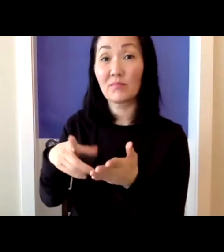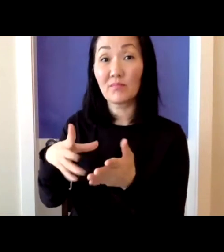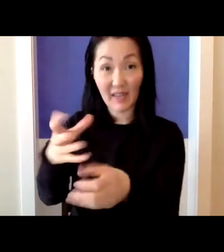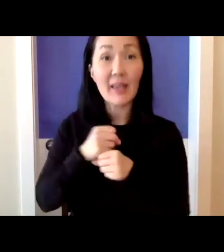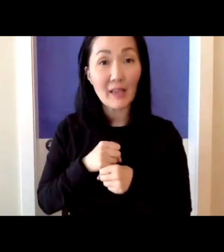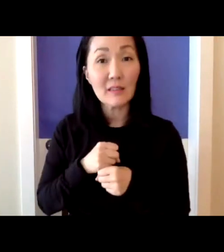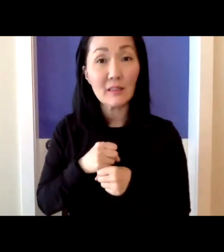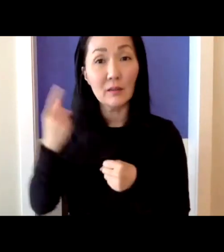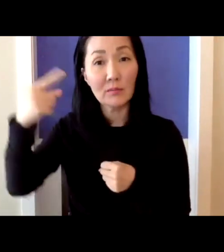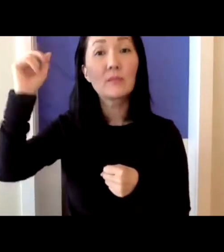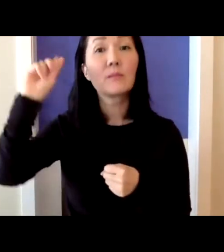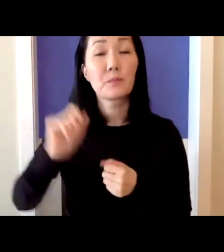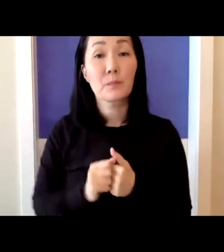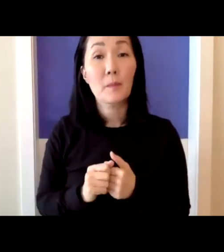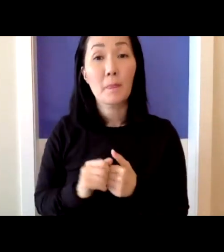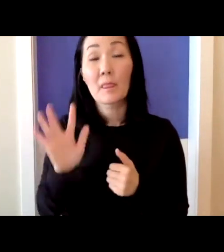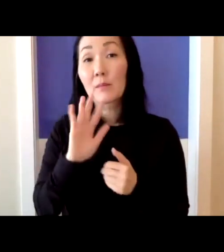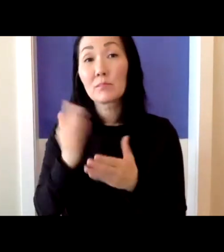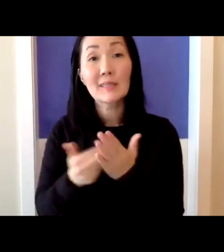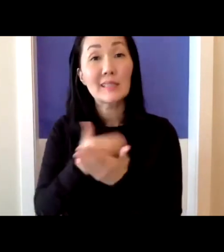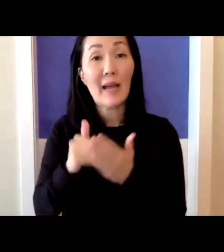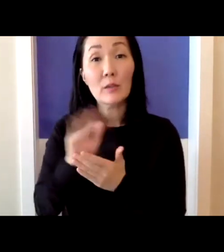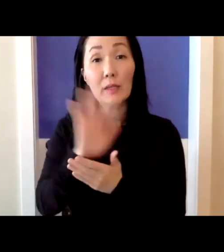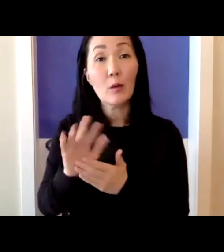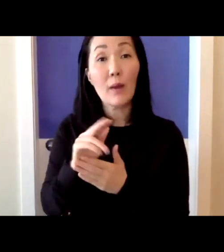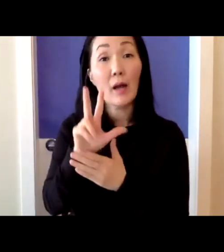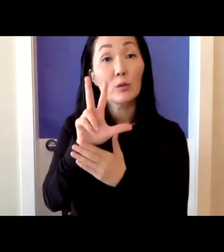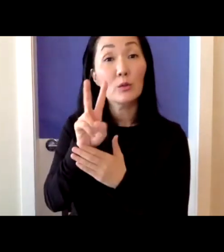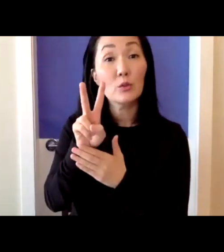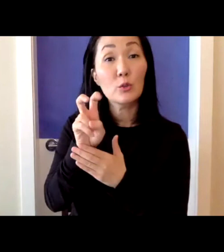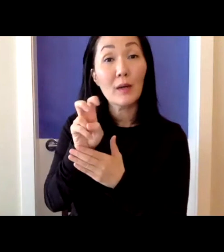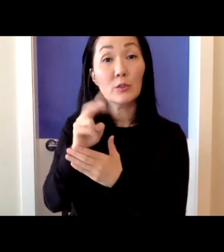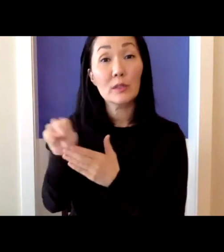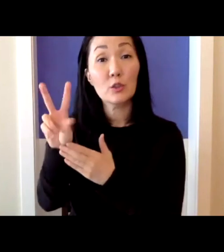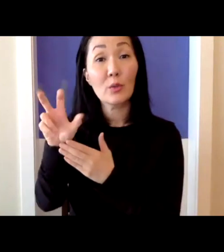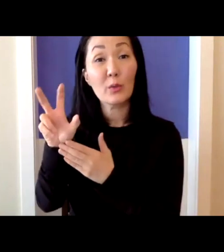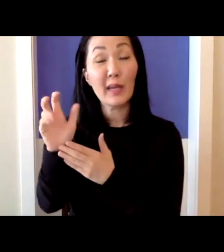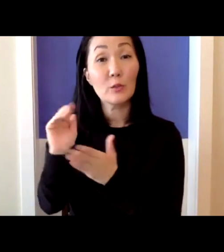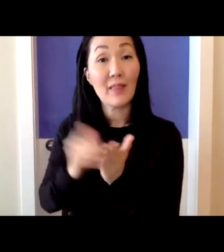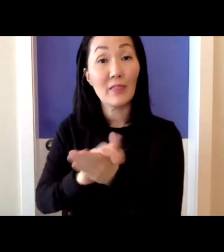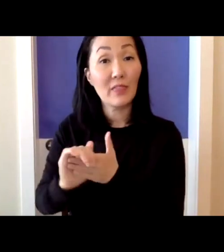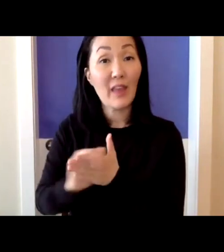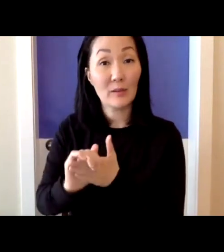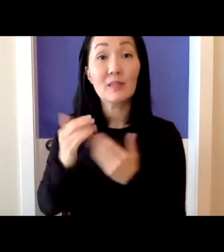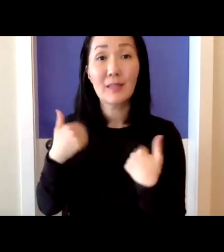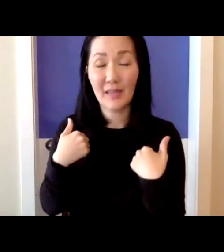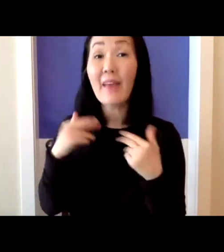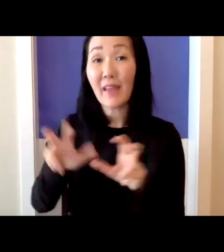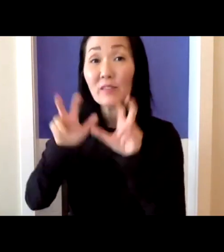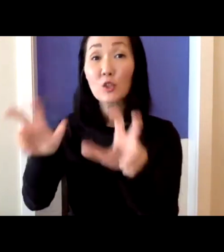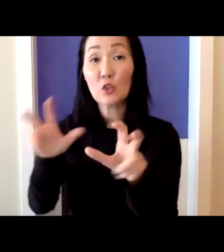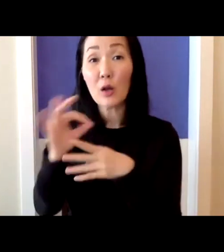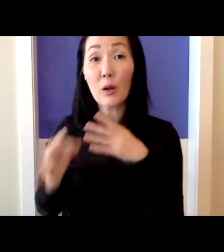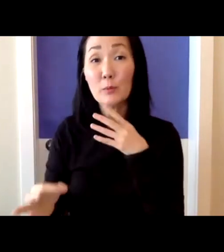crazier salaries around 200 to 300,000. And that's not counting stock options either. Andy's slide earlier showing wages in the